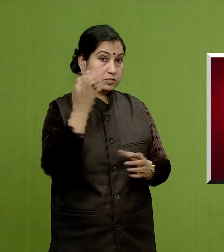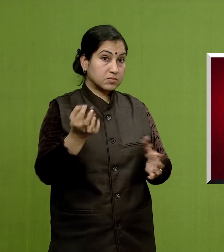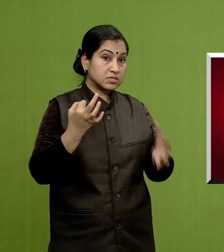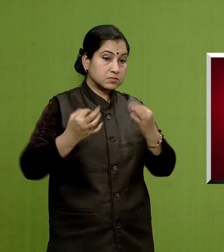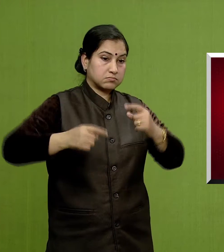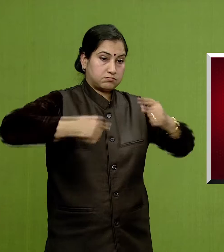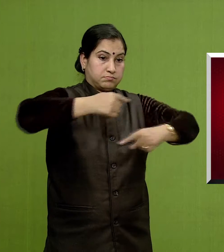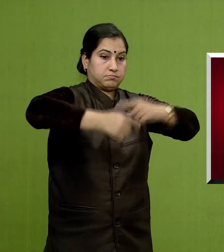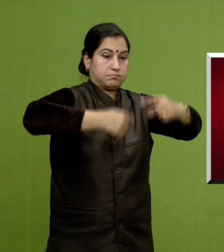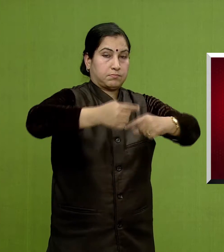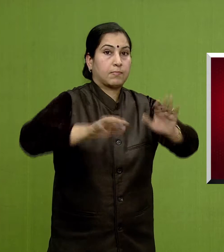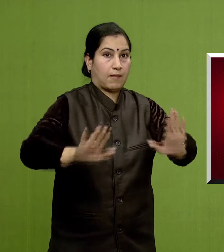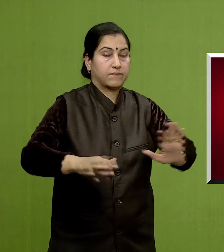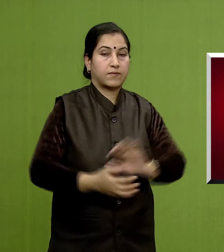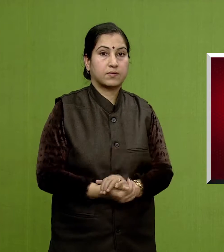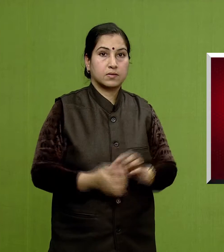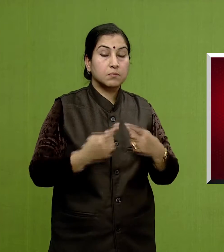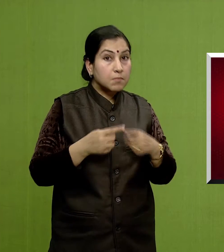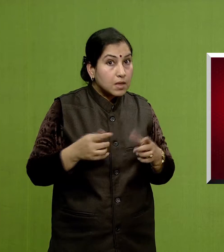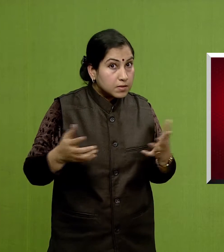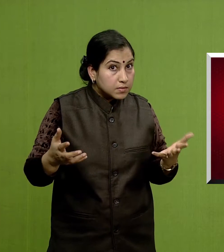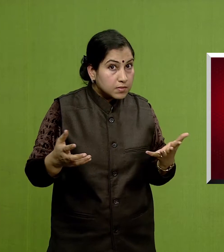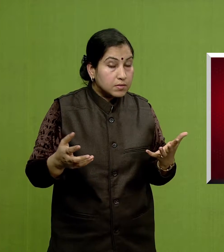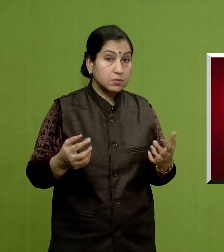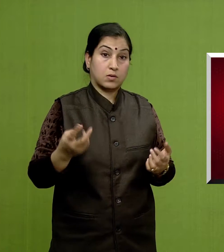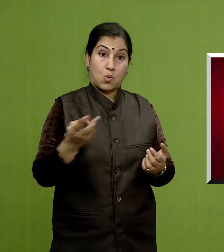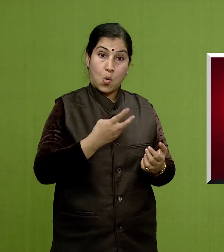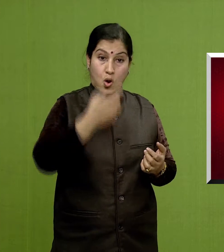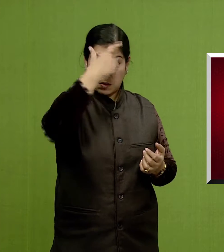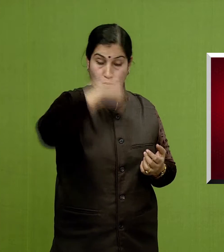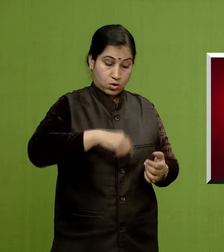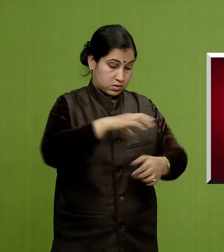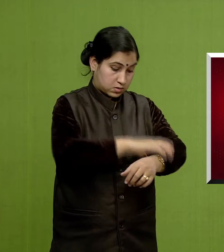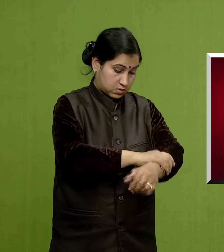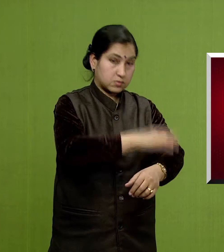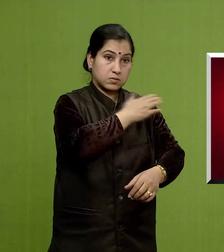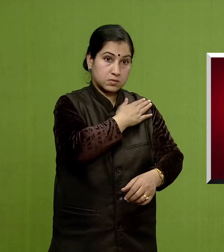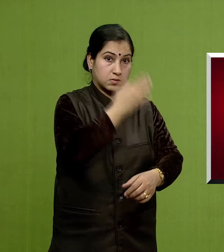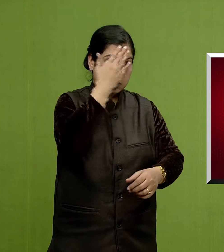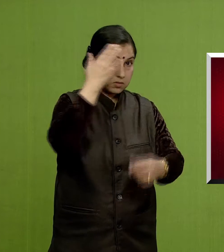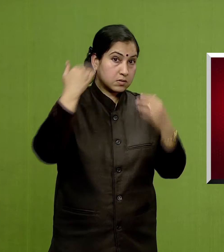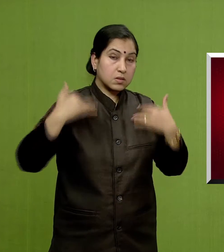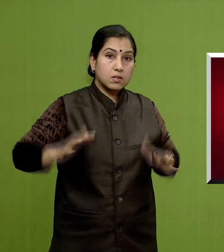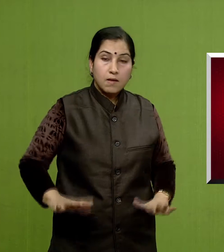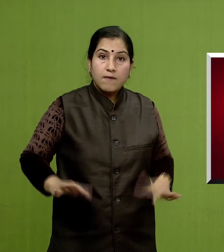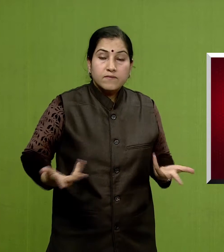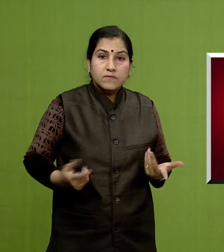continuous, but all the parts of the body do not grow at the